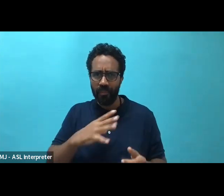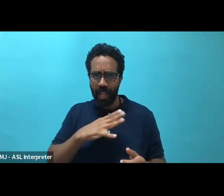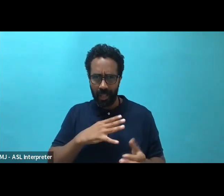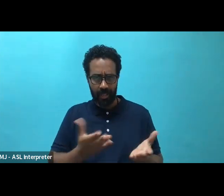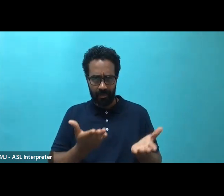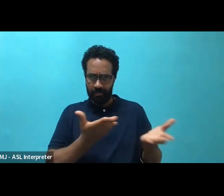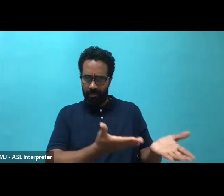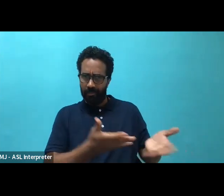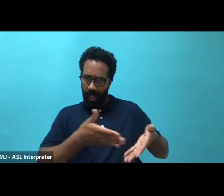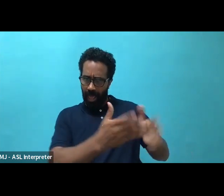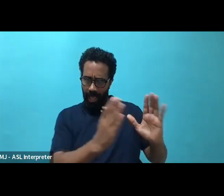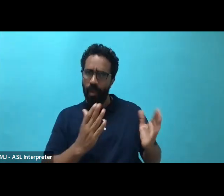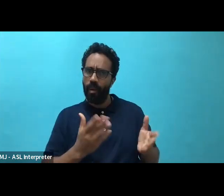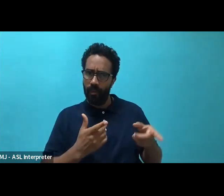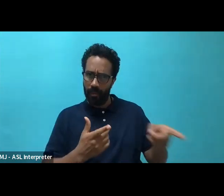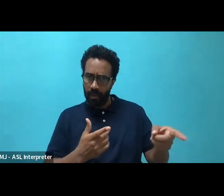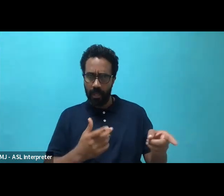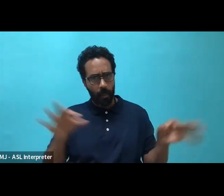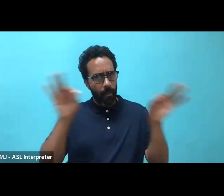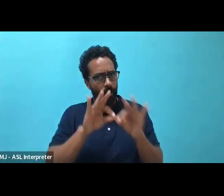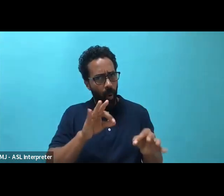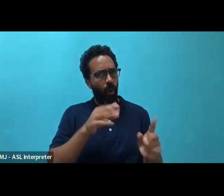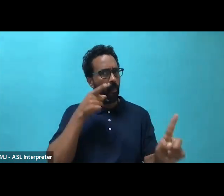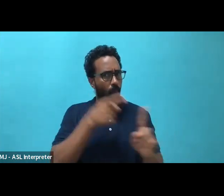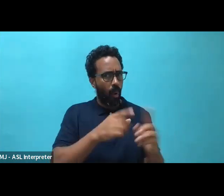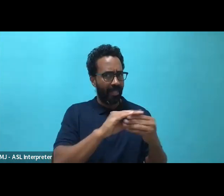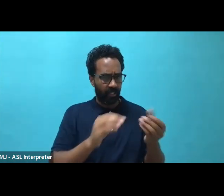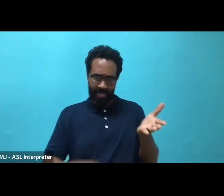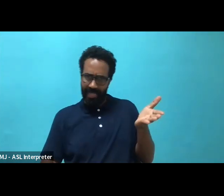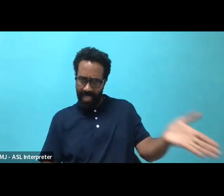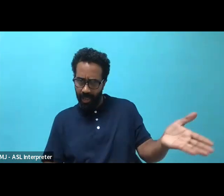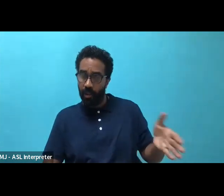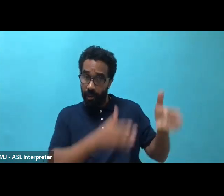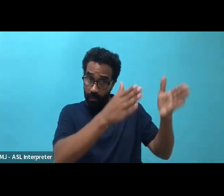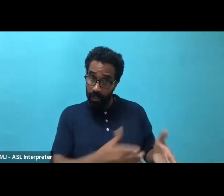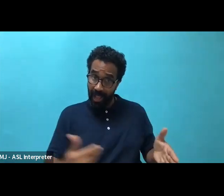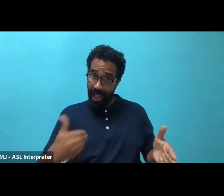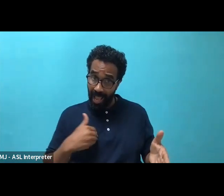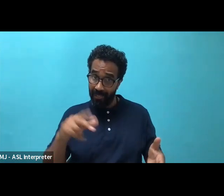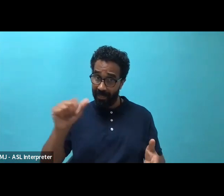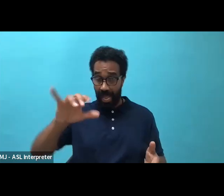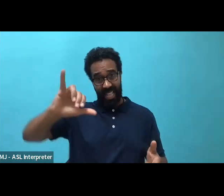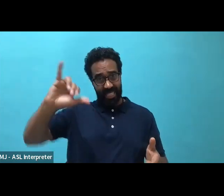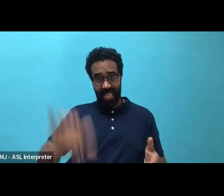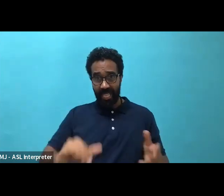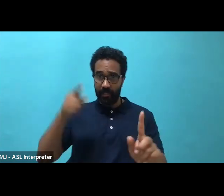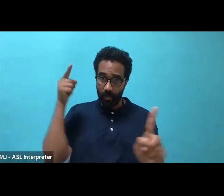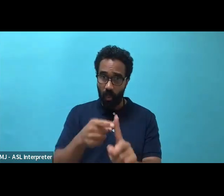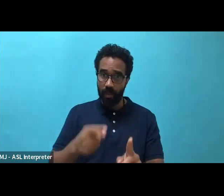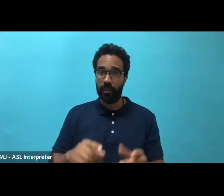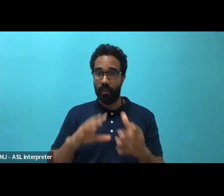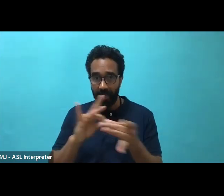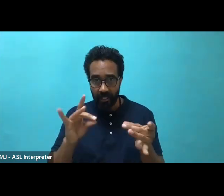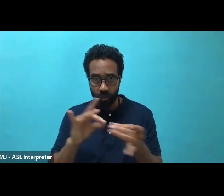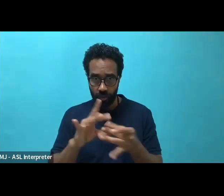a lot of ways. The person with a disability speaking out is the message in a lot of ways. I've done